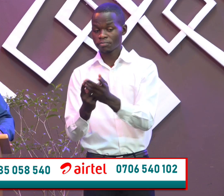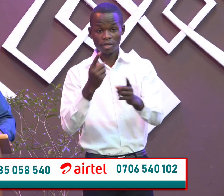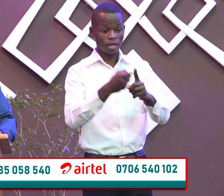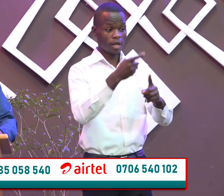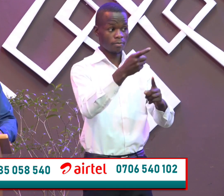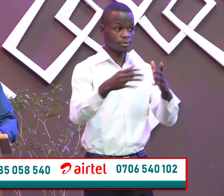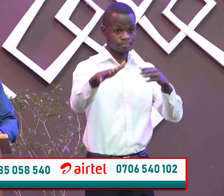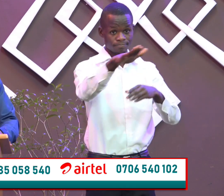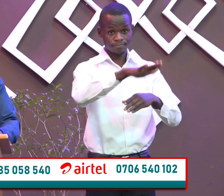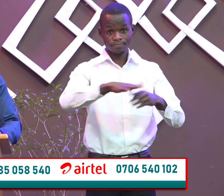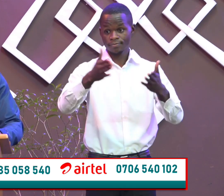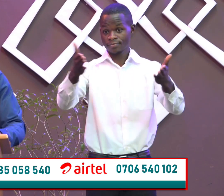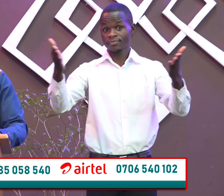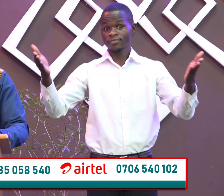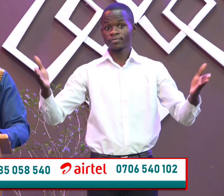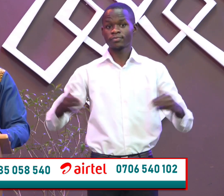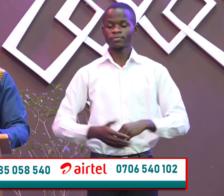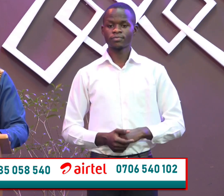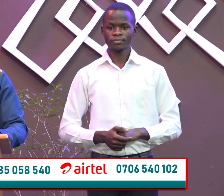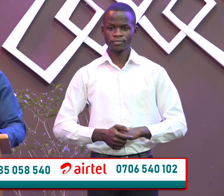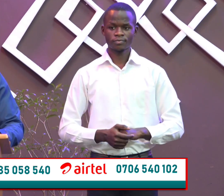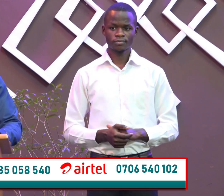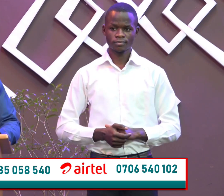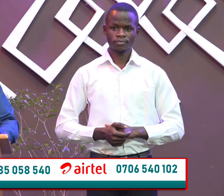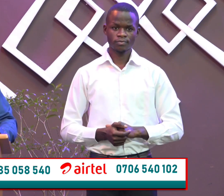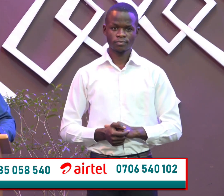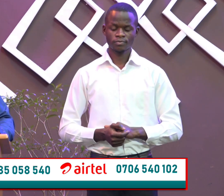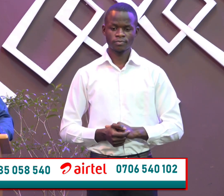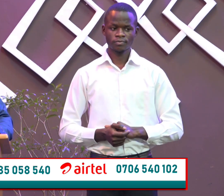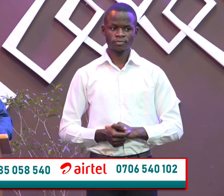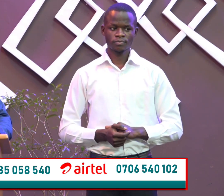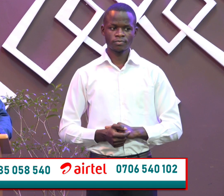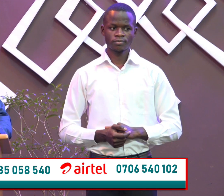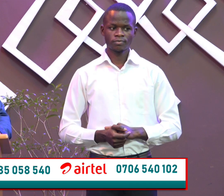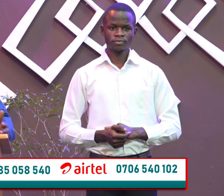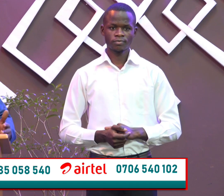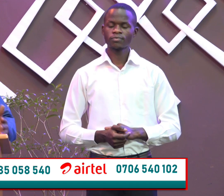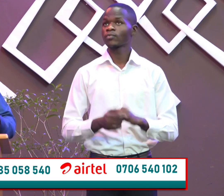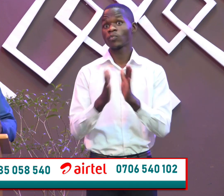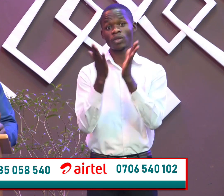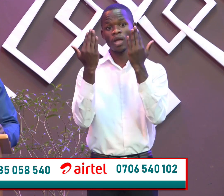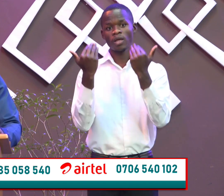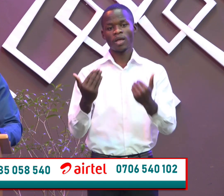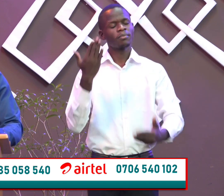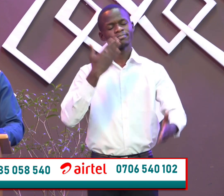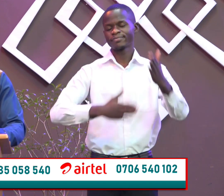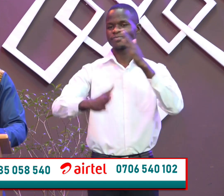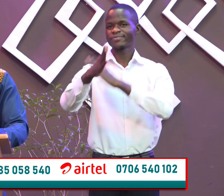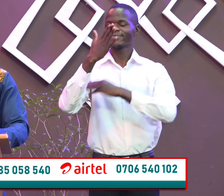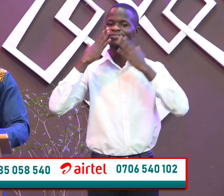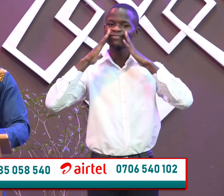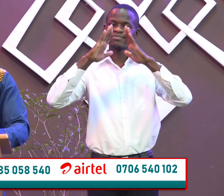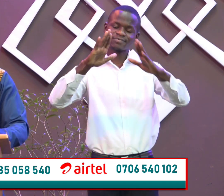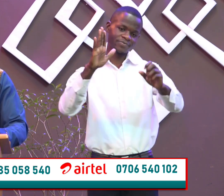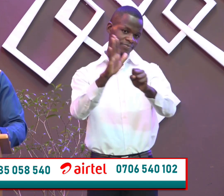Kampala. Some are in different places all over the country and others are here around Kampala. So Mukama bawenye omukisa. May